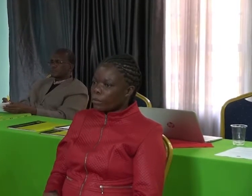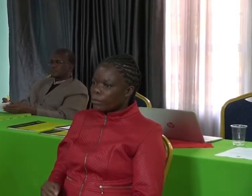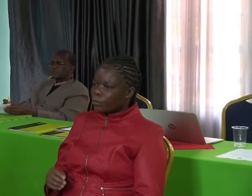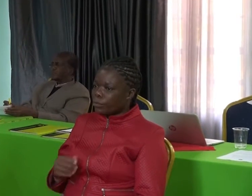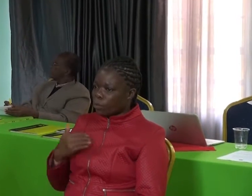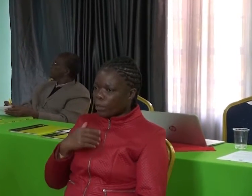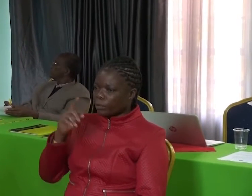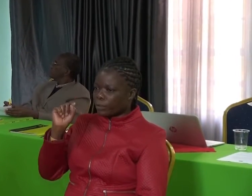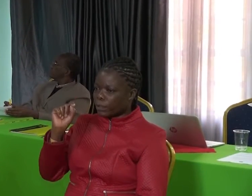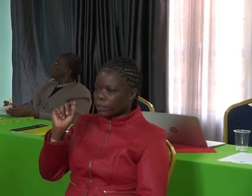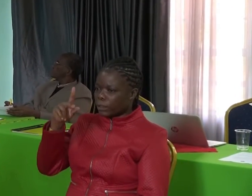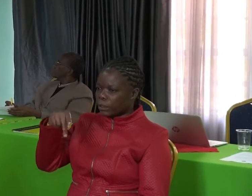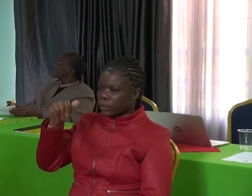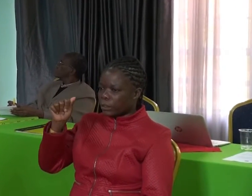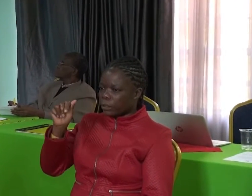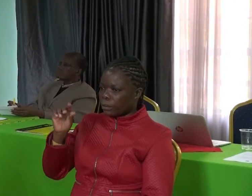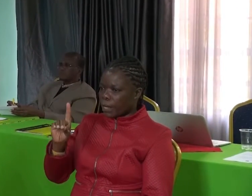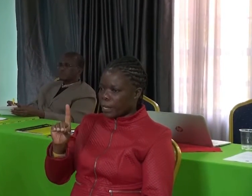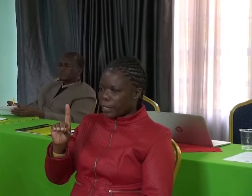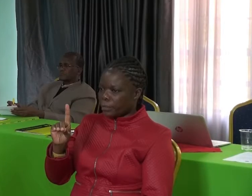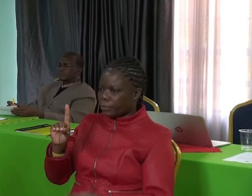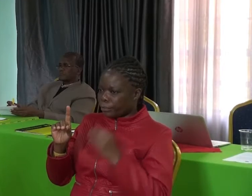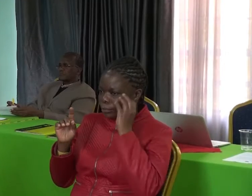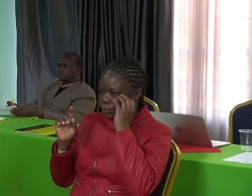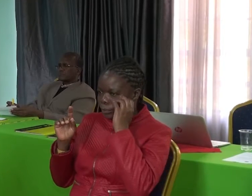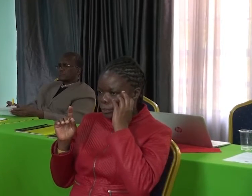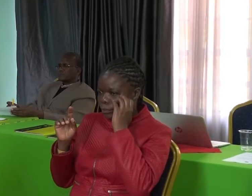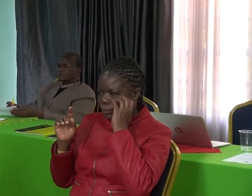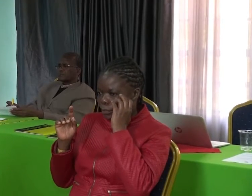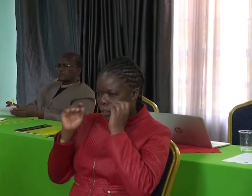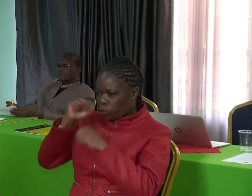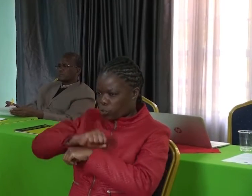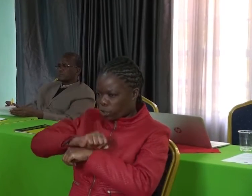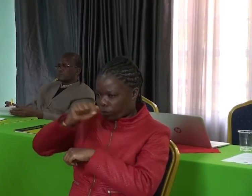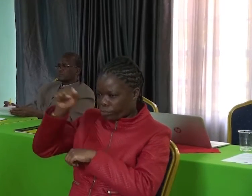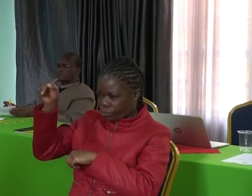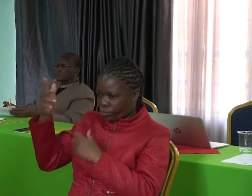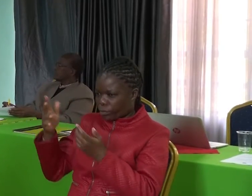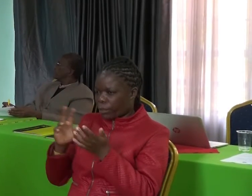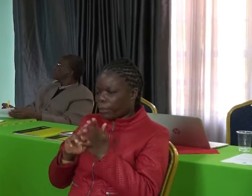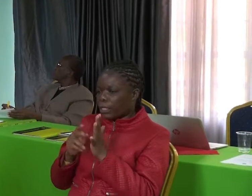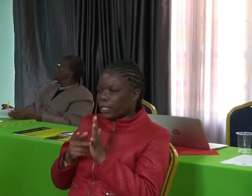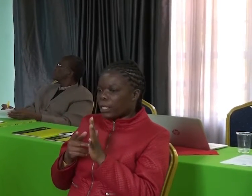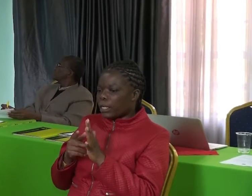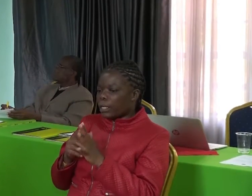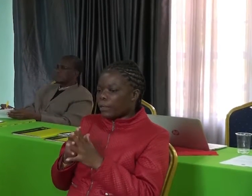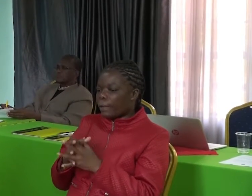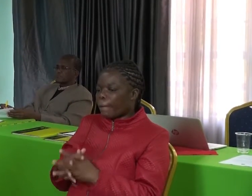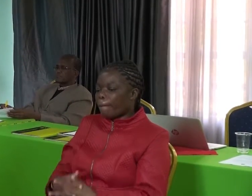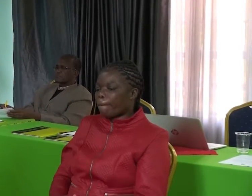baseline and adopt their TPAD or improve on it, because we don't want